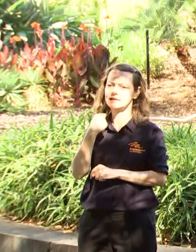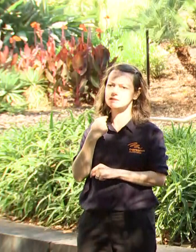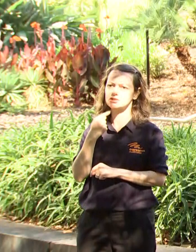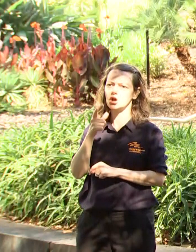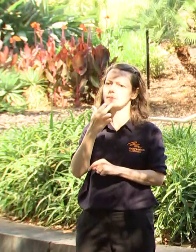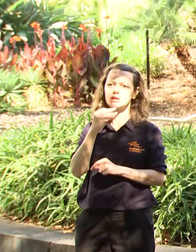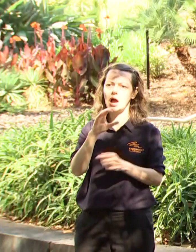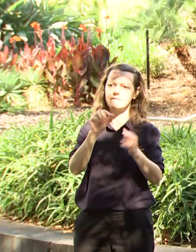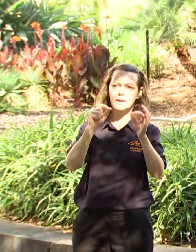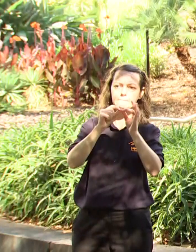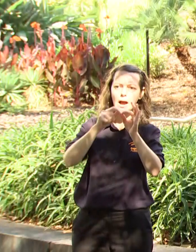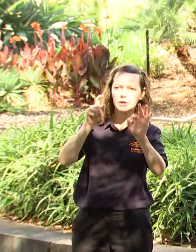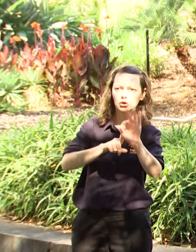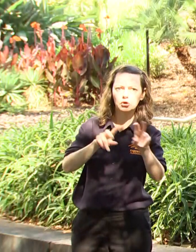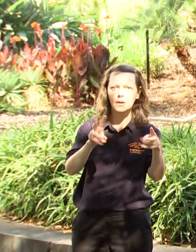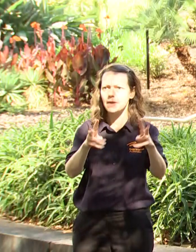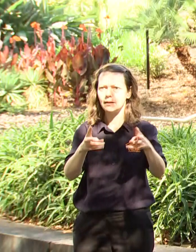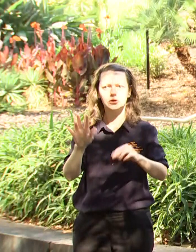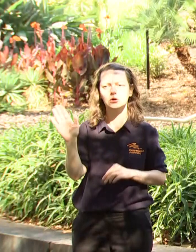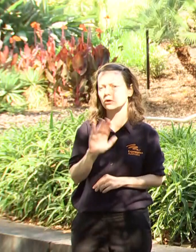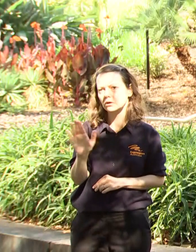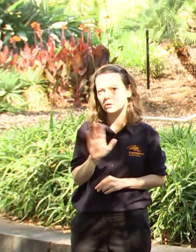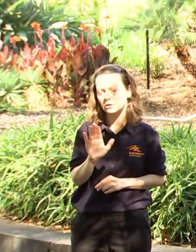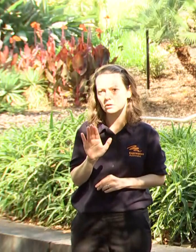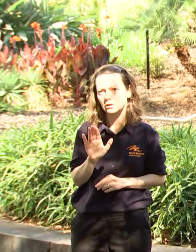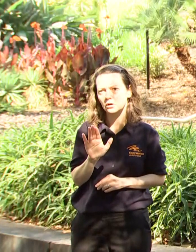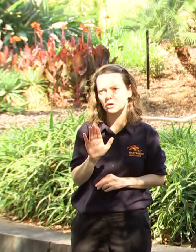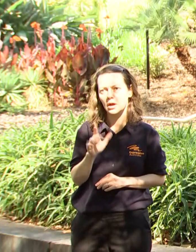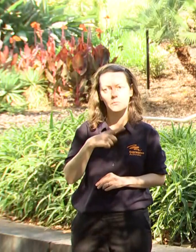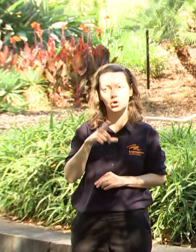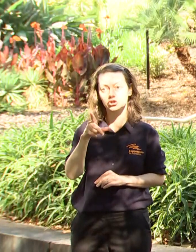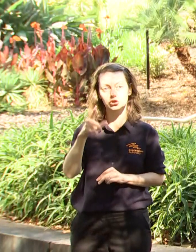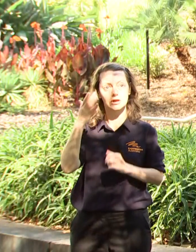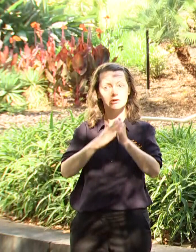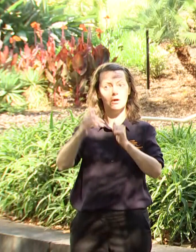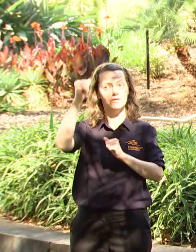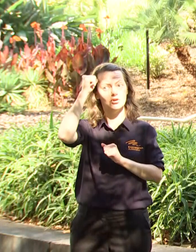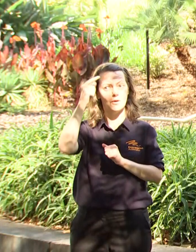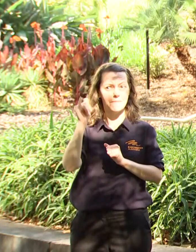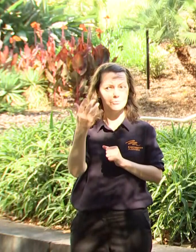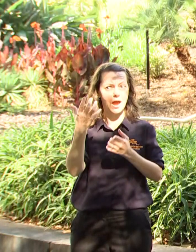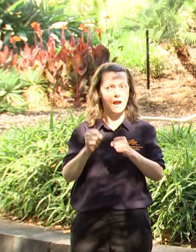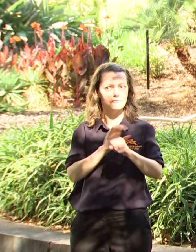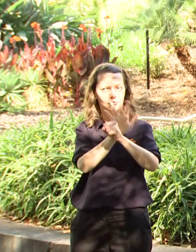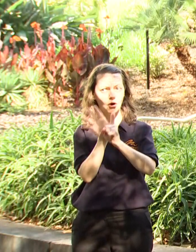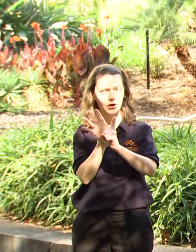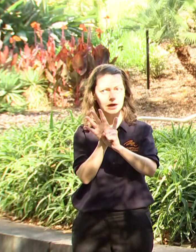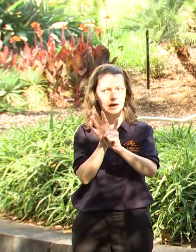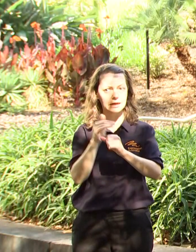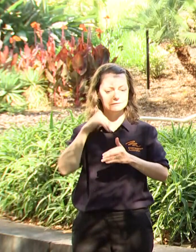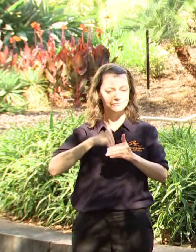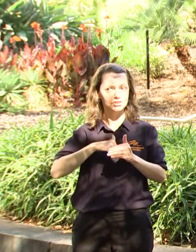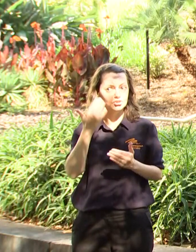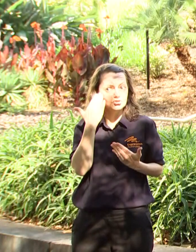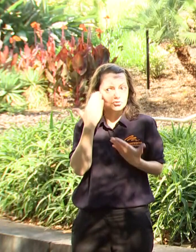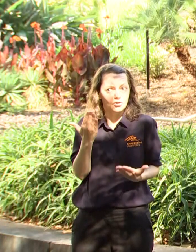with others, when you could potentially be doing little more than spreading this virus. We are deeply grateful to so many people coming forward and to all of